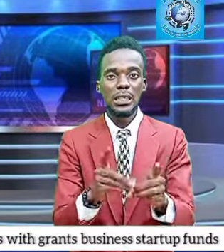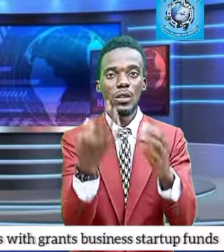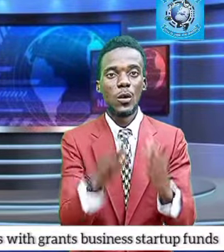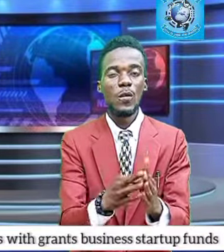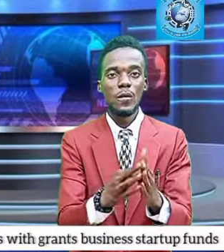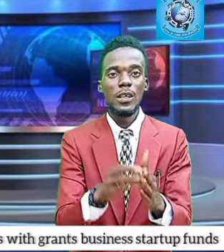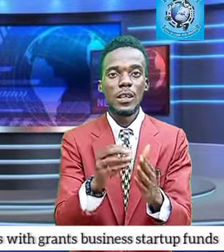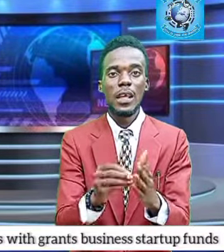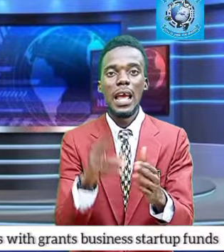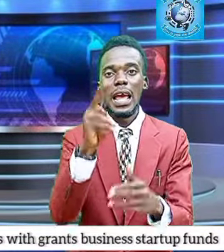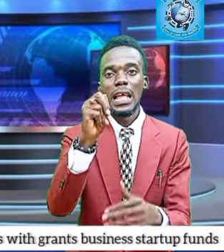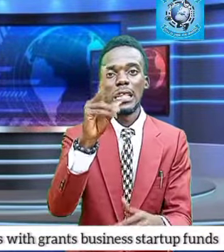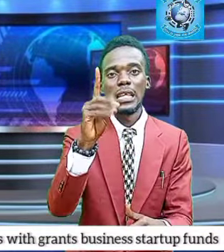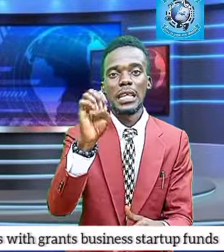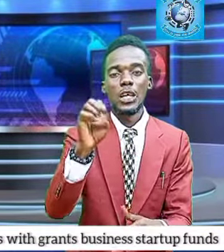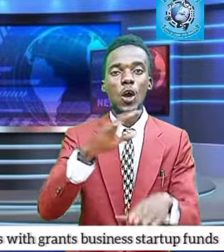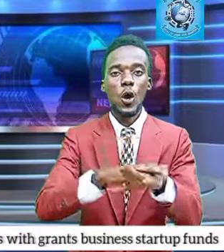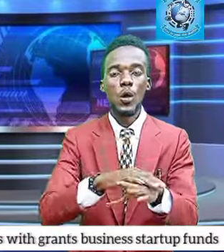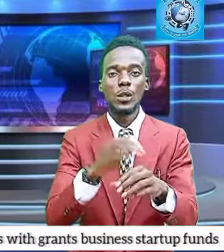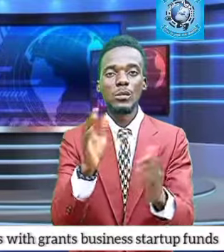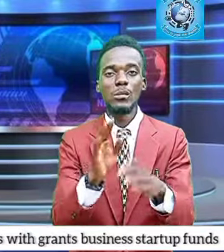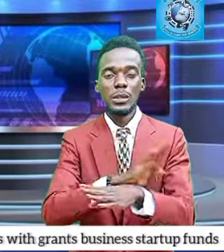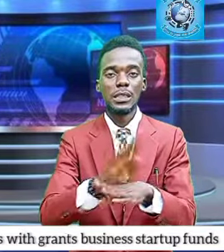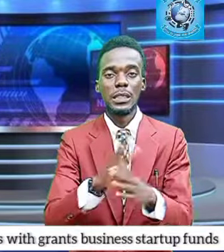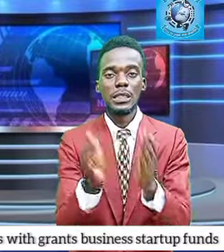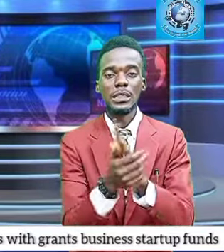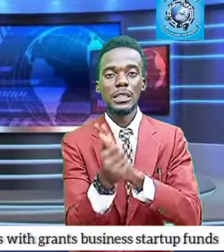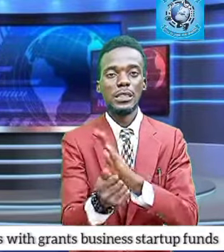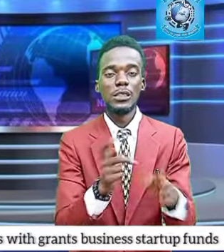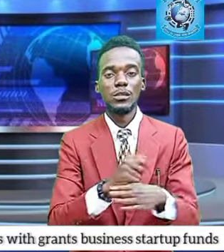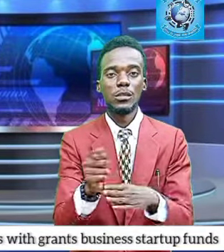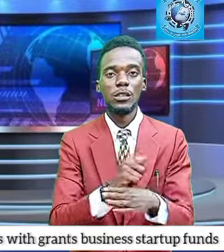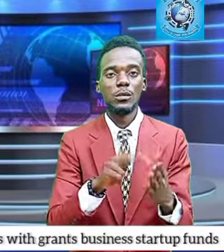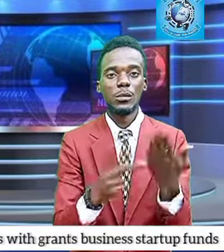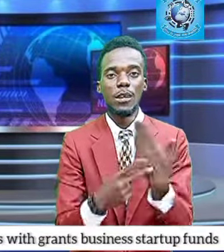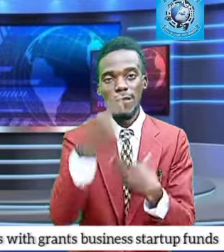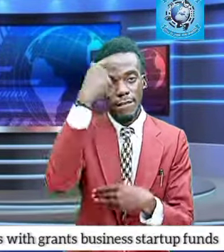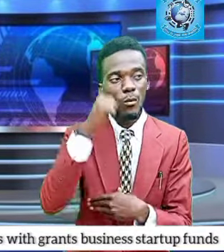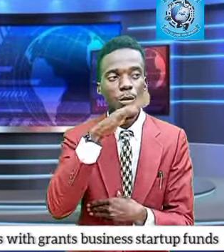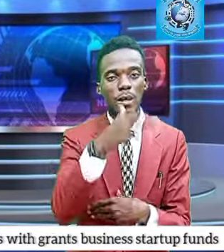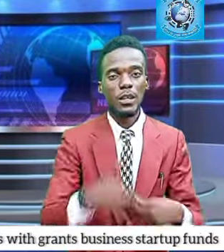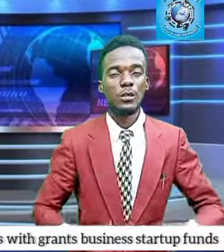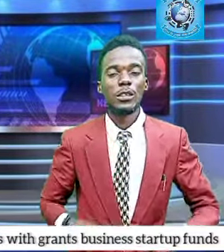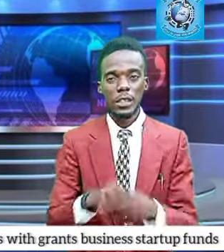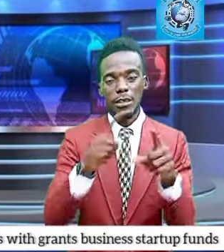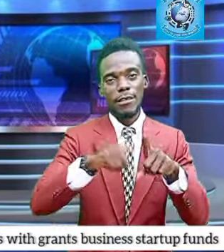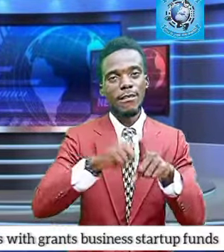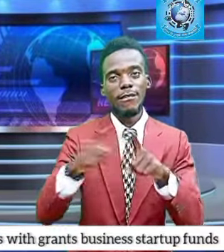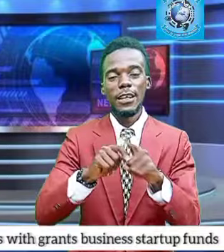Employment (NDE) on entrepreneurship skills training program for women and youth in different